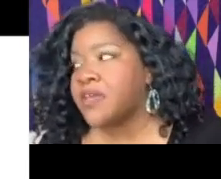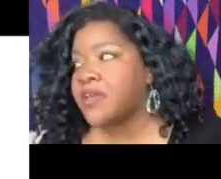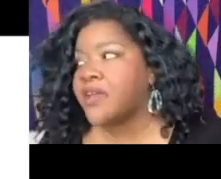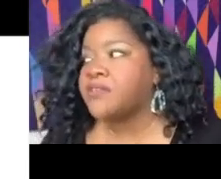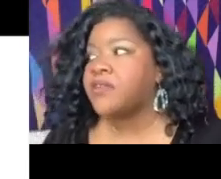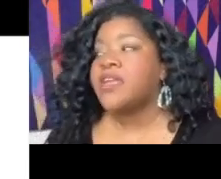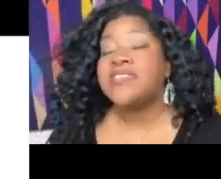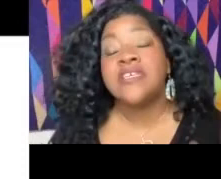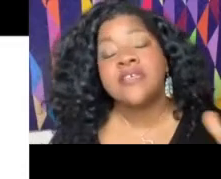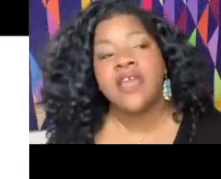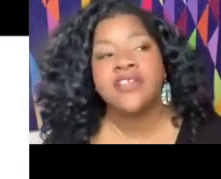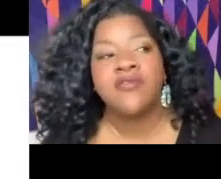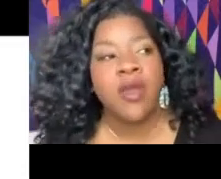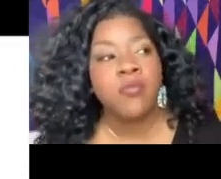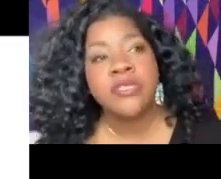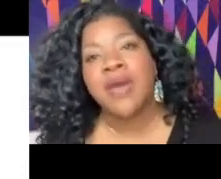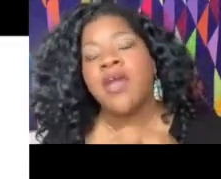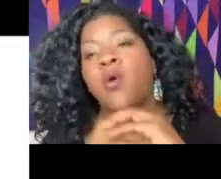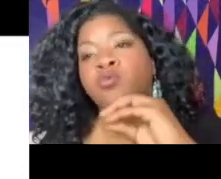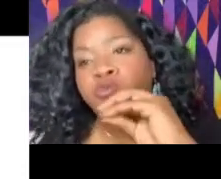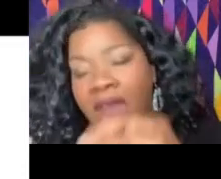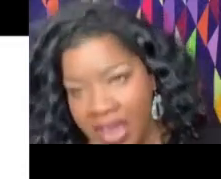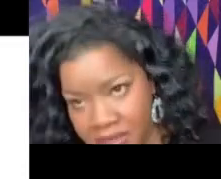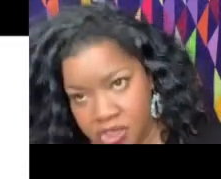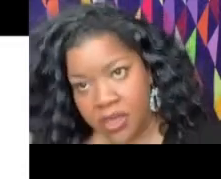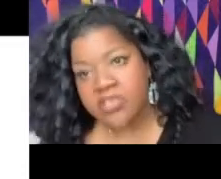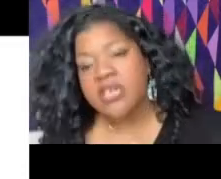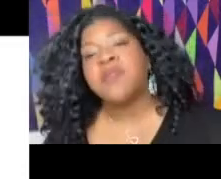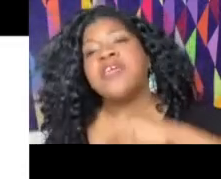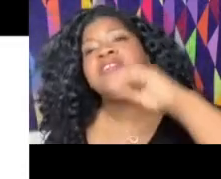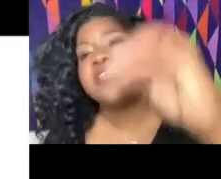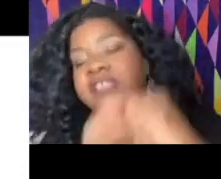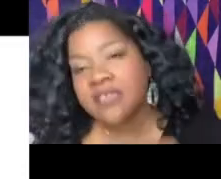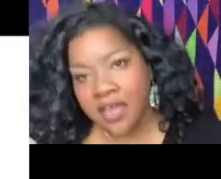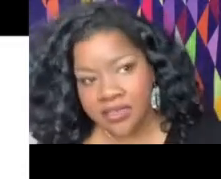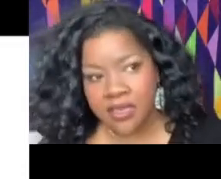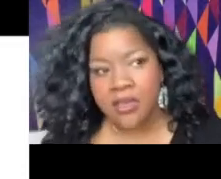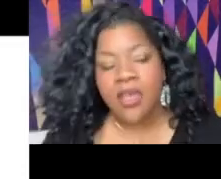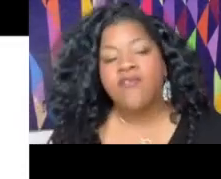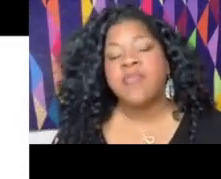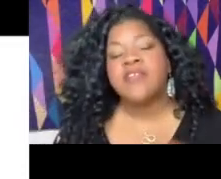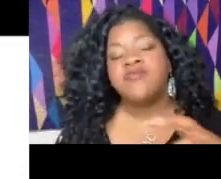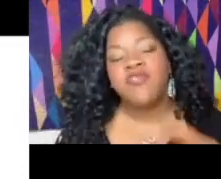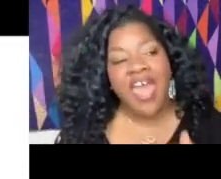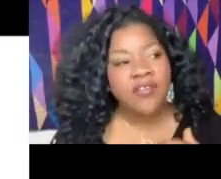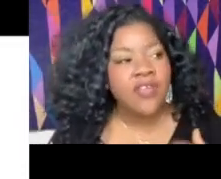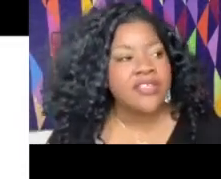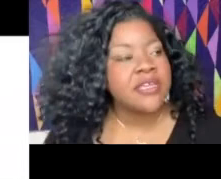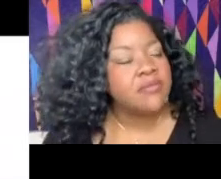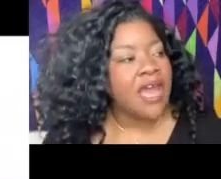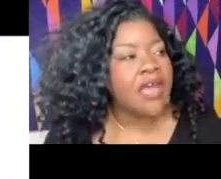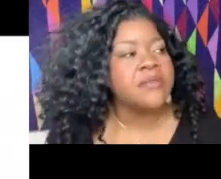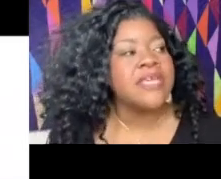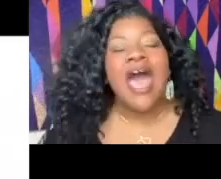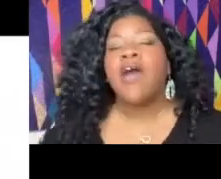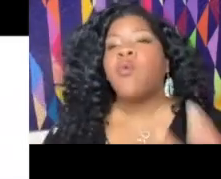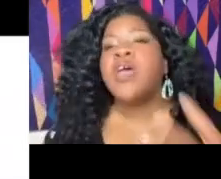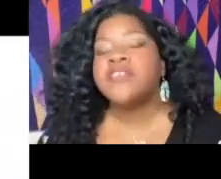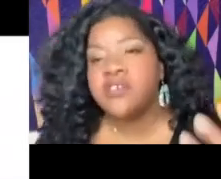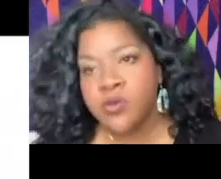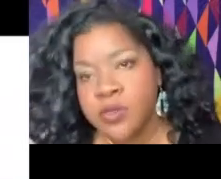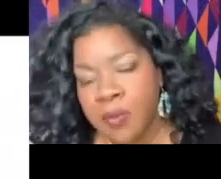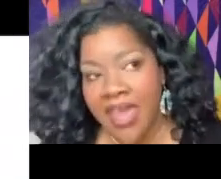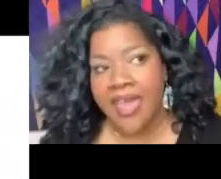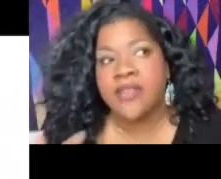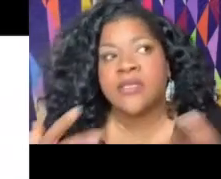been deeply disconnected from was my own rage, deeply disconnected from the fact that sometimes I